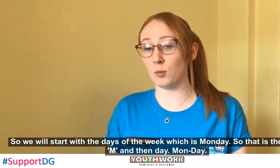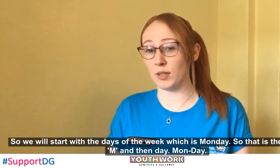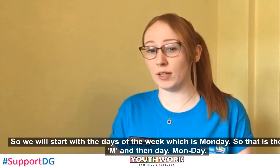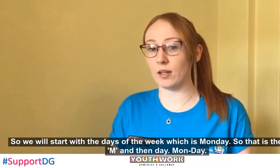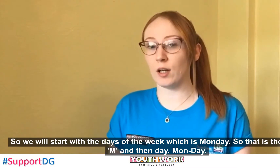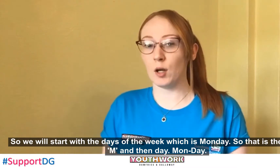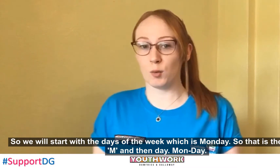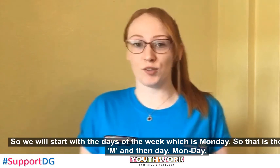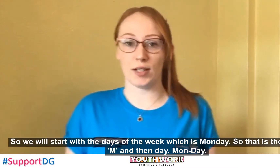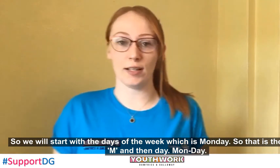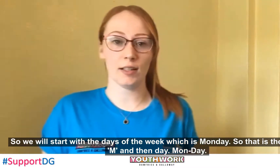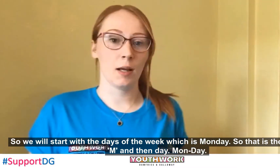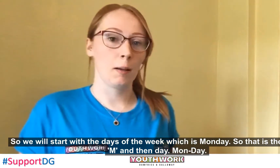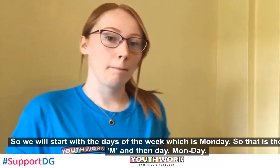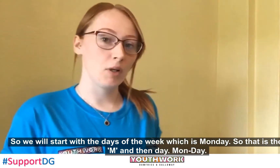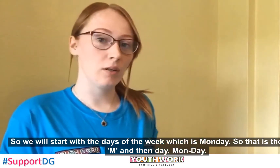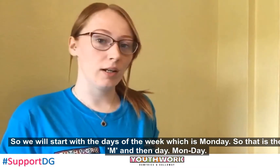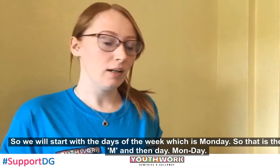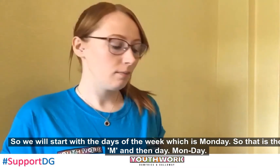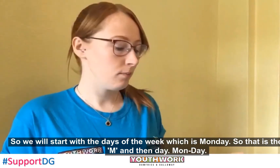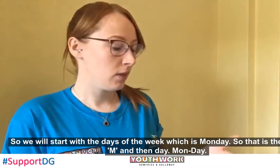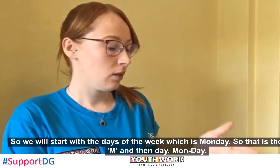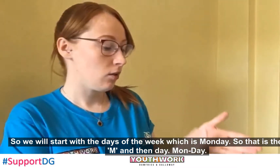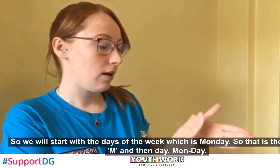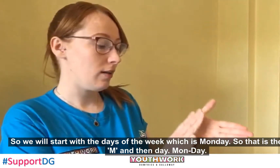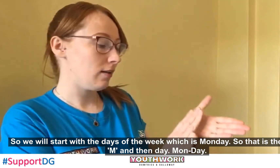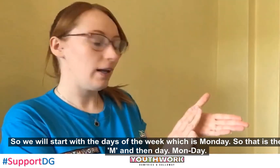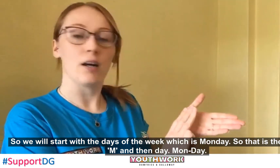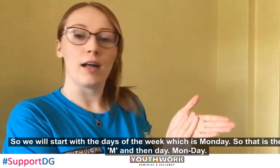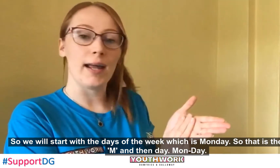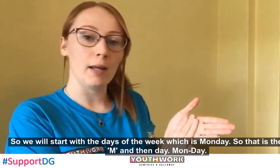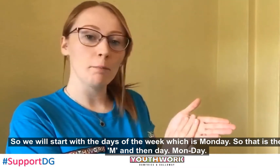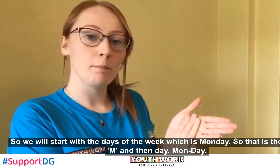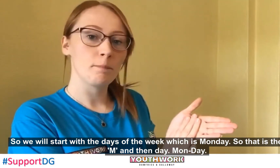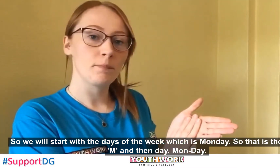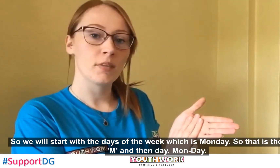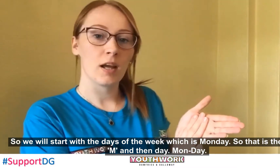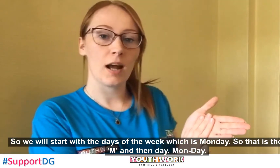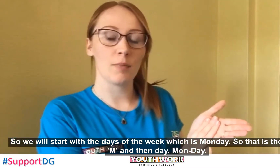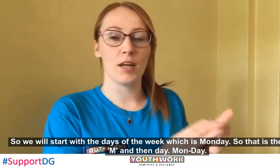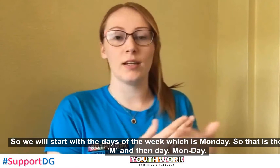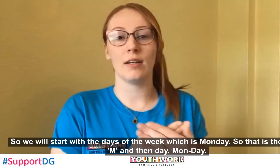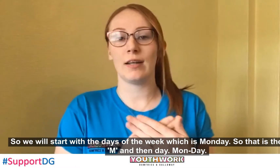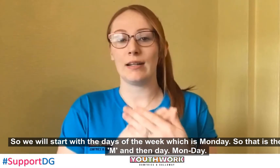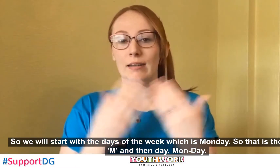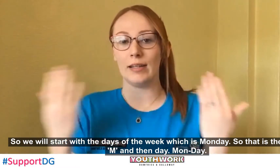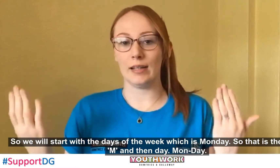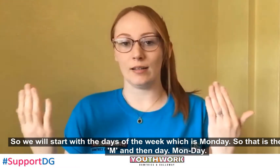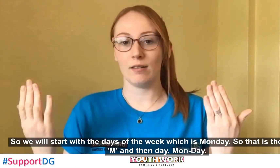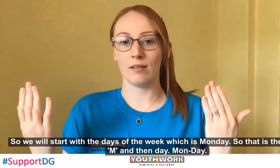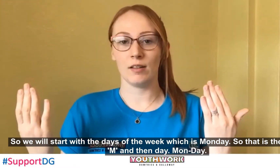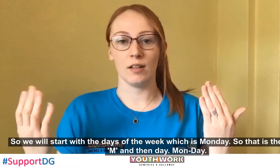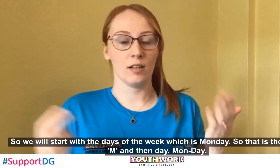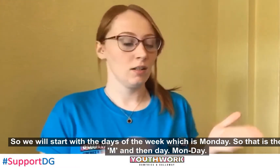week, which is Monday, so that's the letter M and then day.